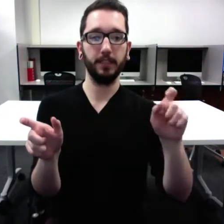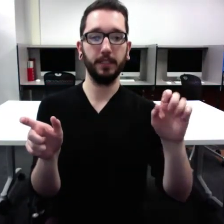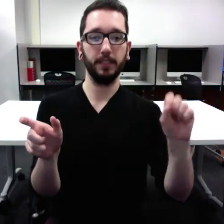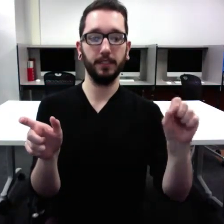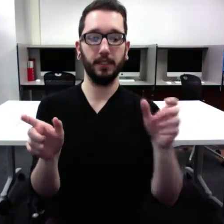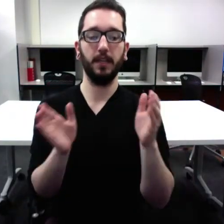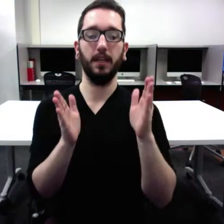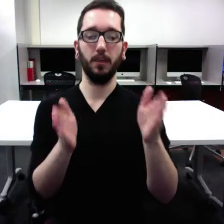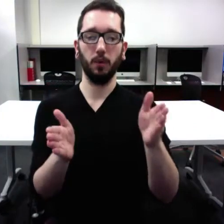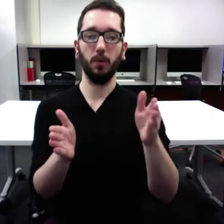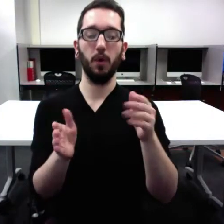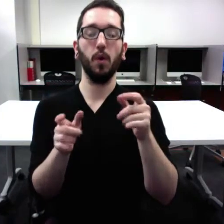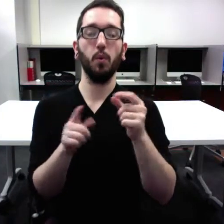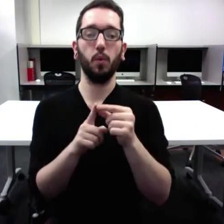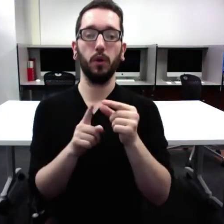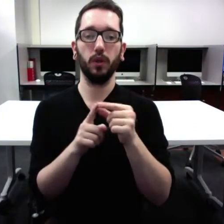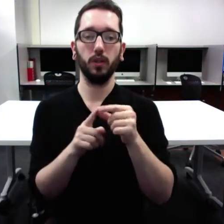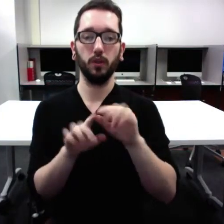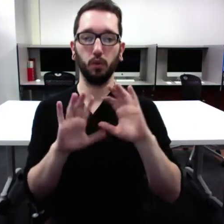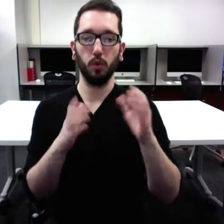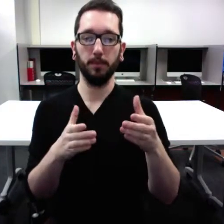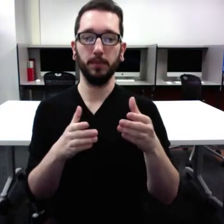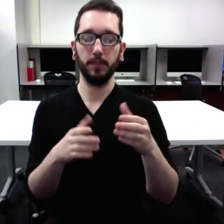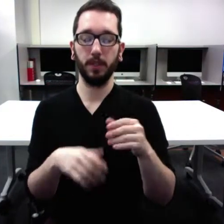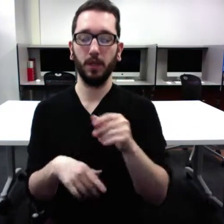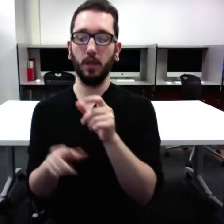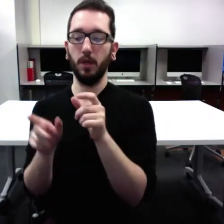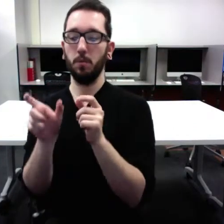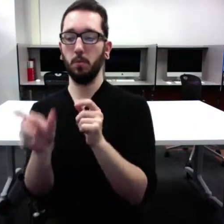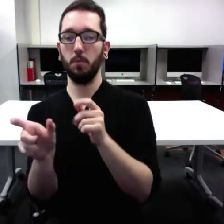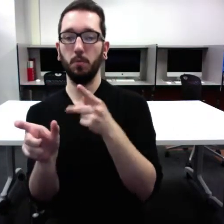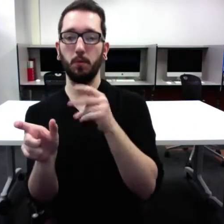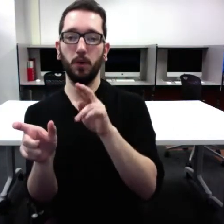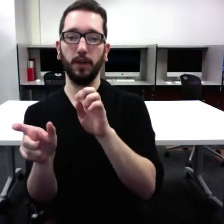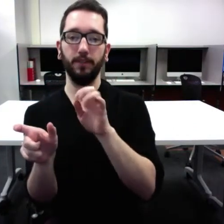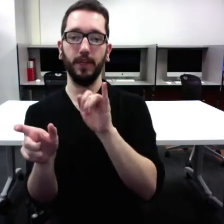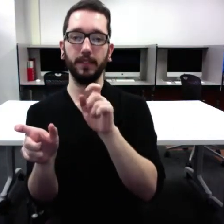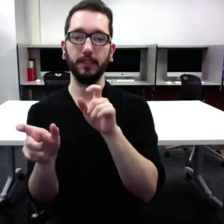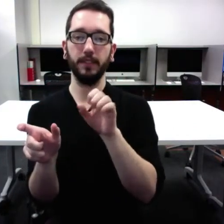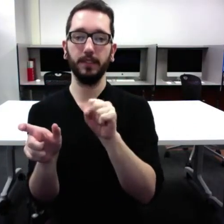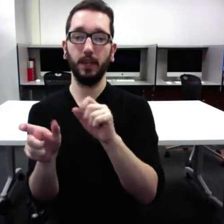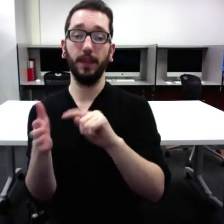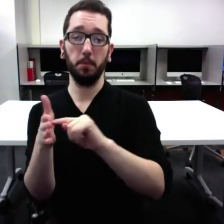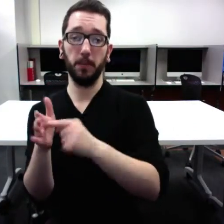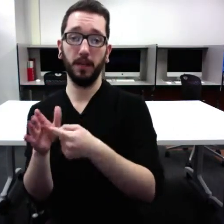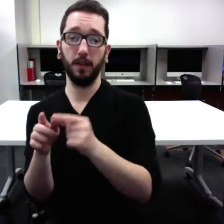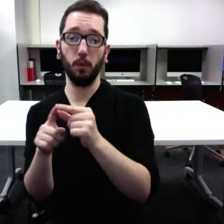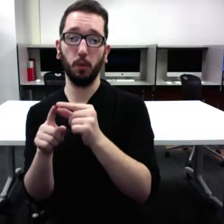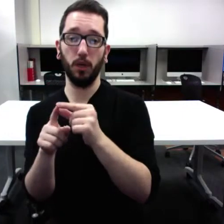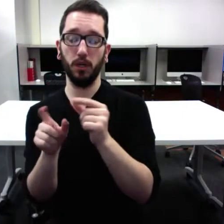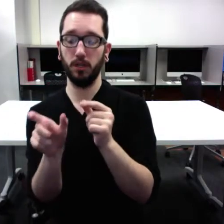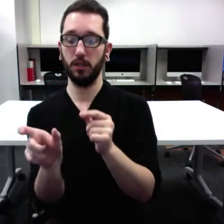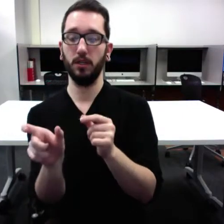Prefixes are syllables or elements placed at the beginning of a word group. It is used to make the word more